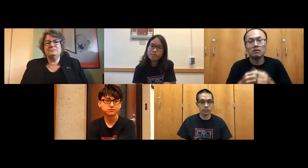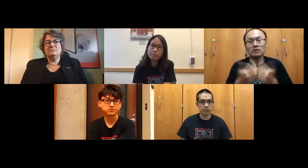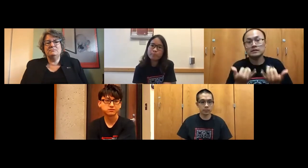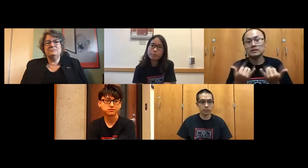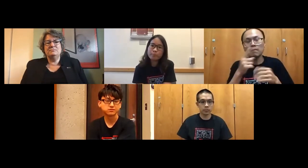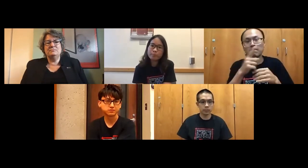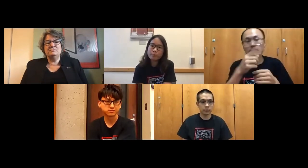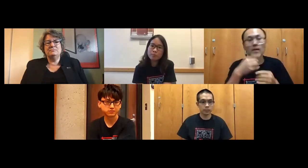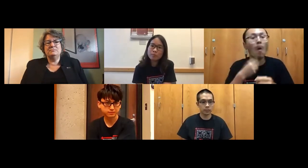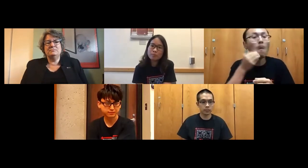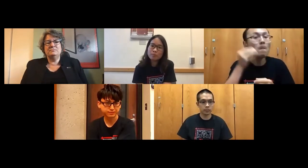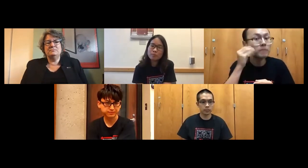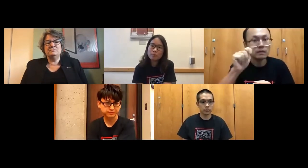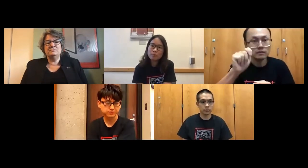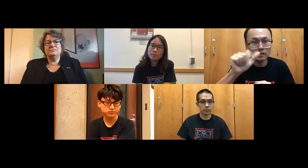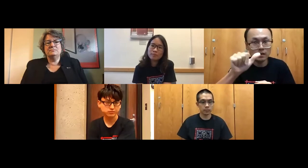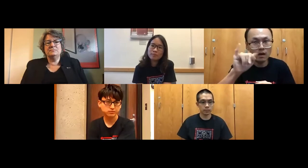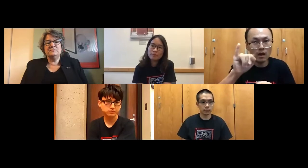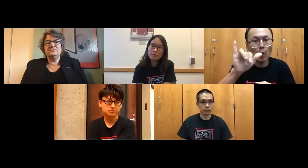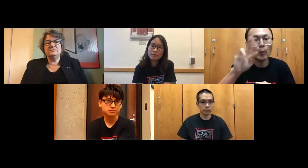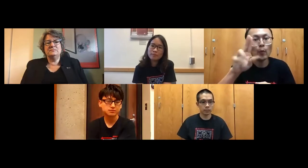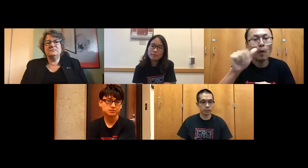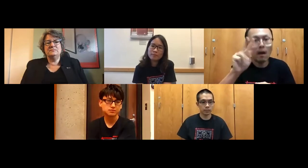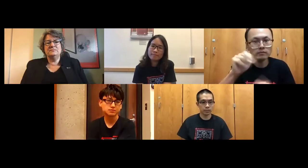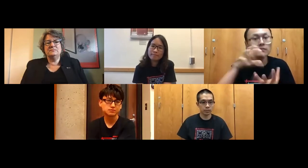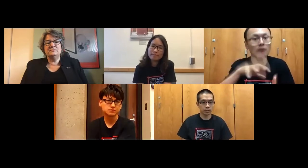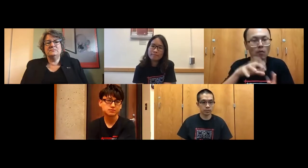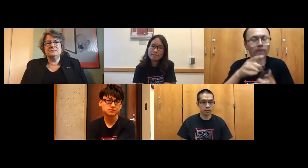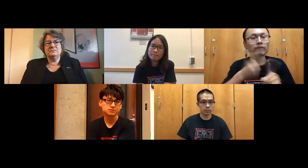hearing aids, and they sent me home.